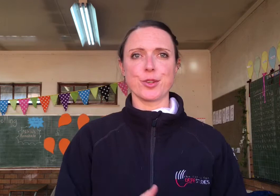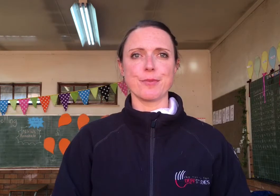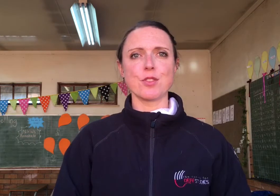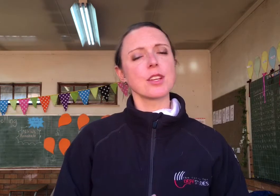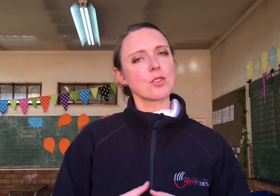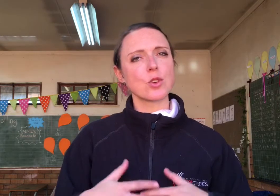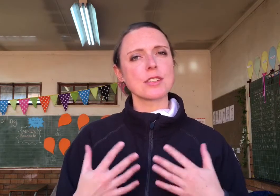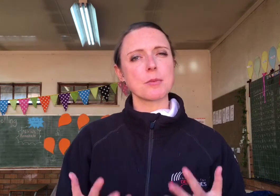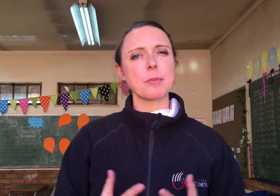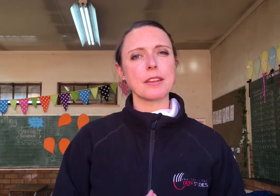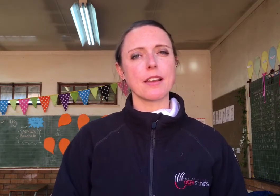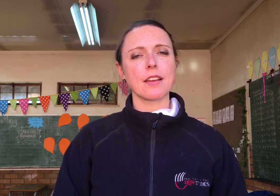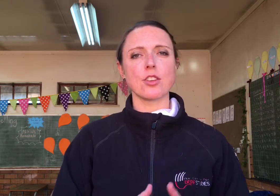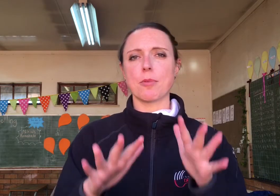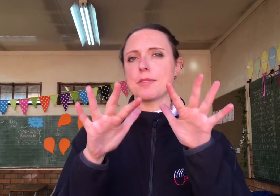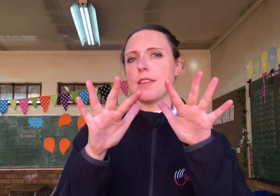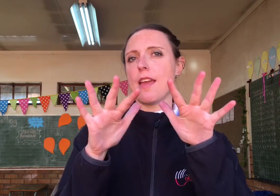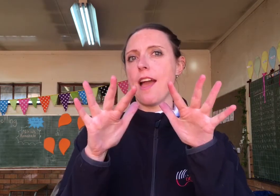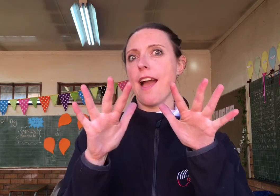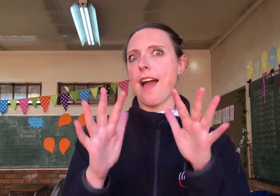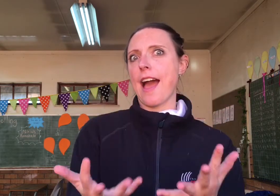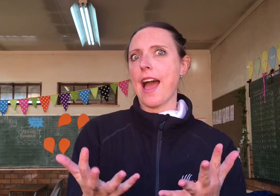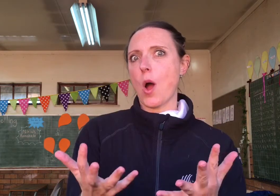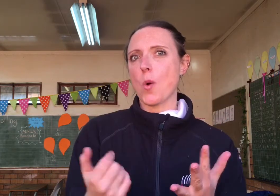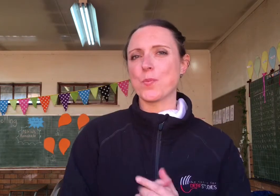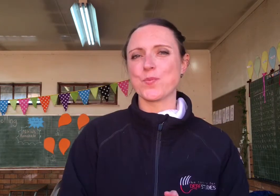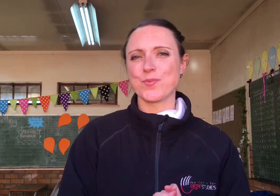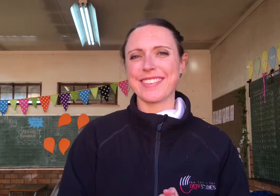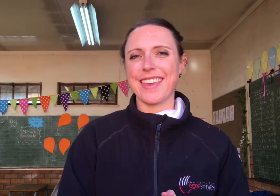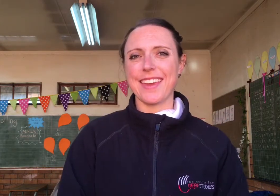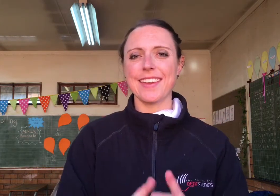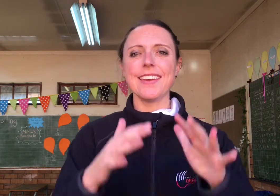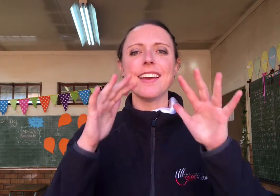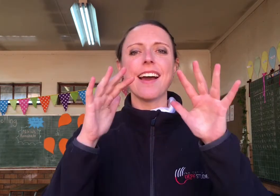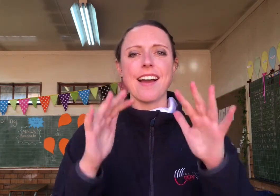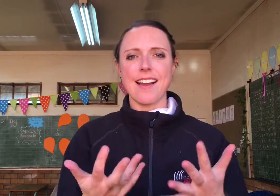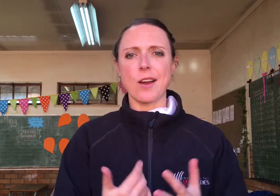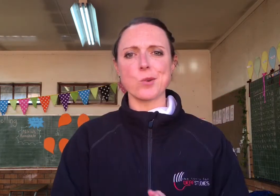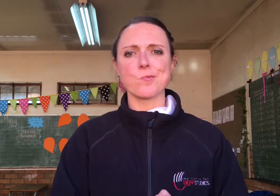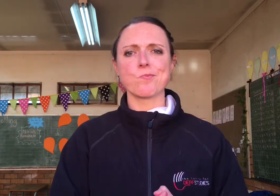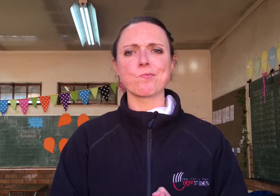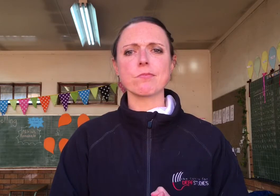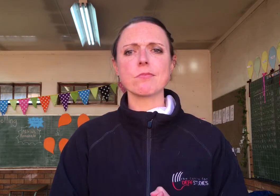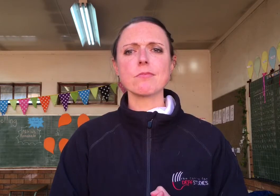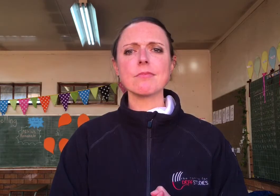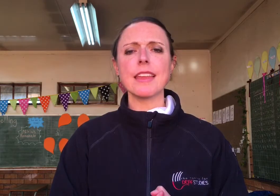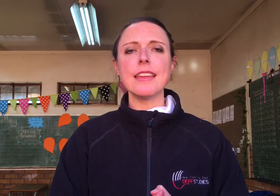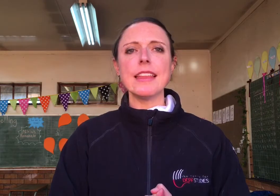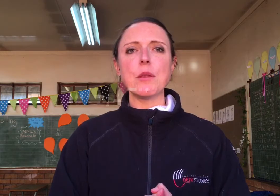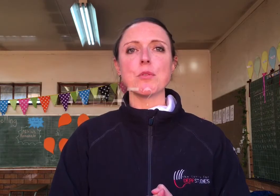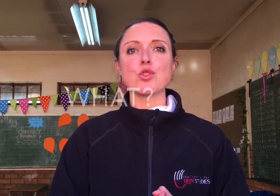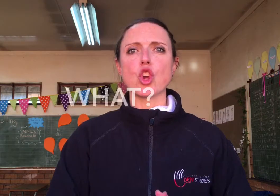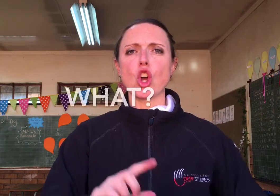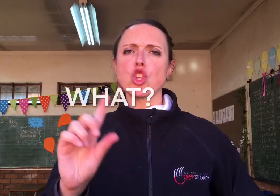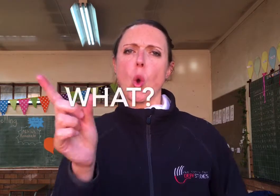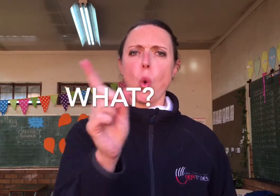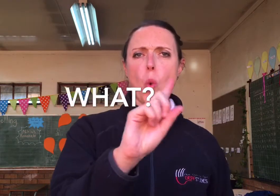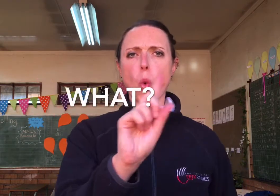if you could talk to someone a bit younger, you'll probably say how. Okay, how. And you've also got